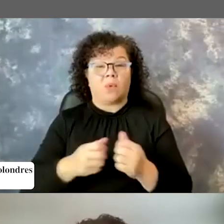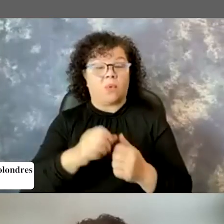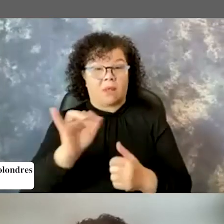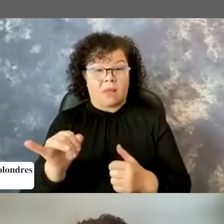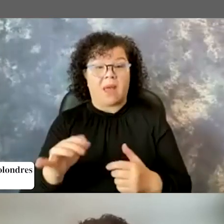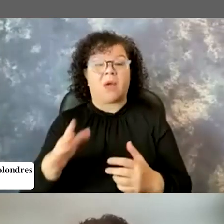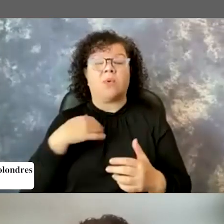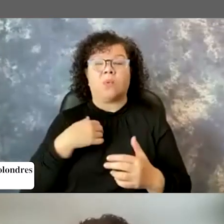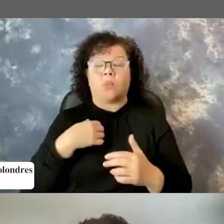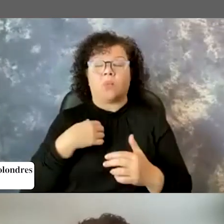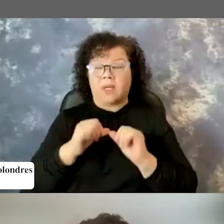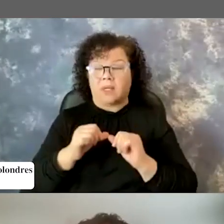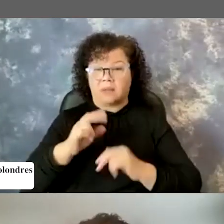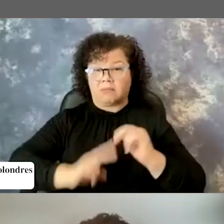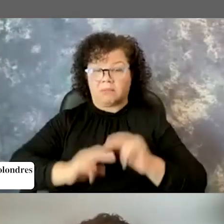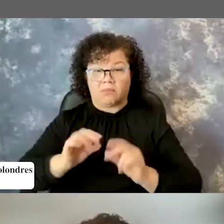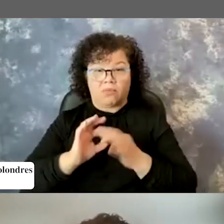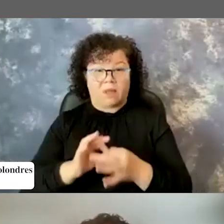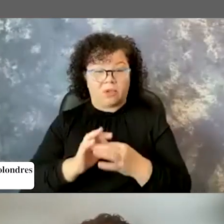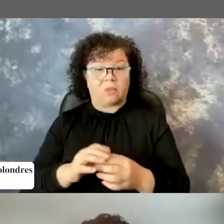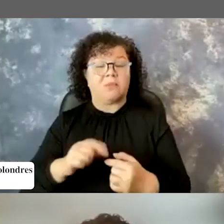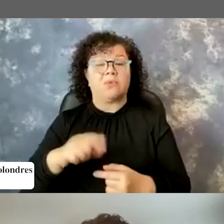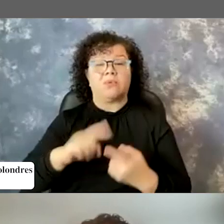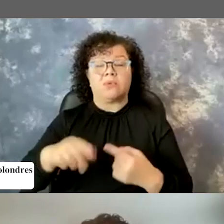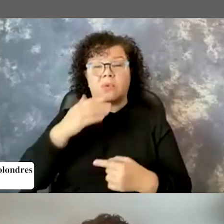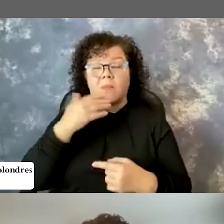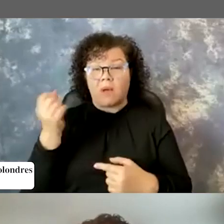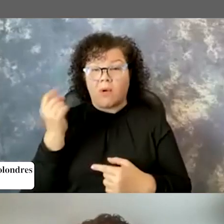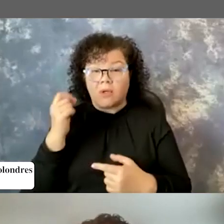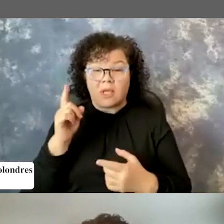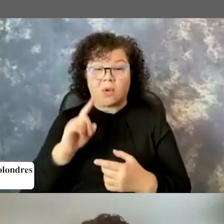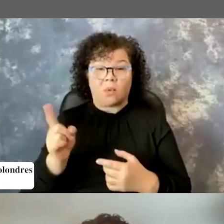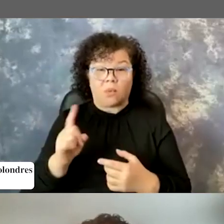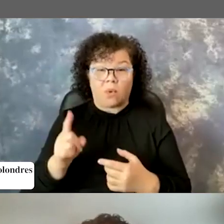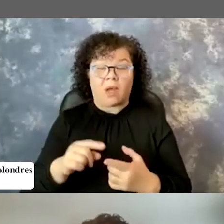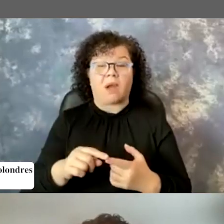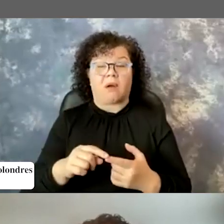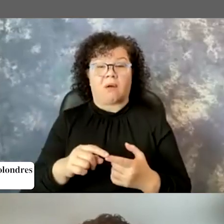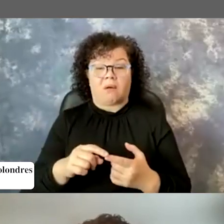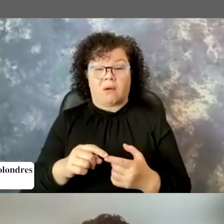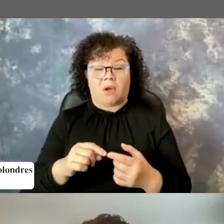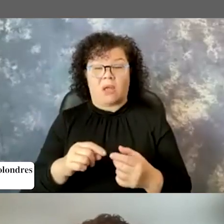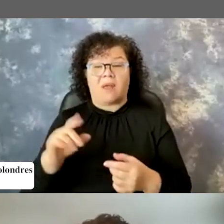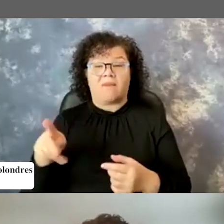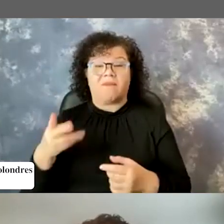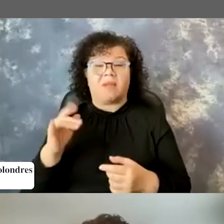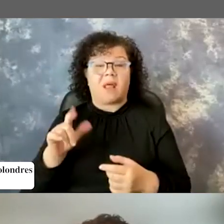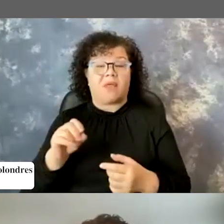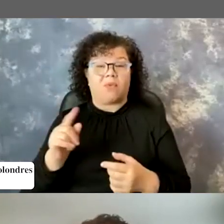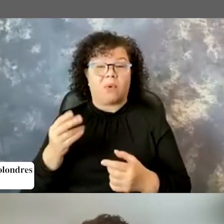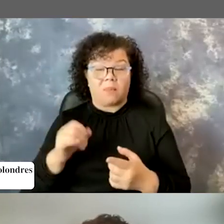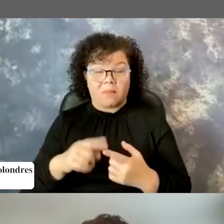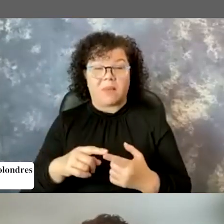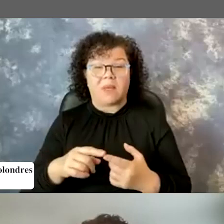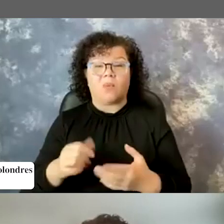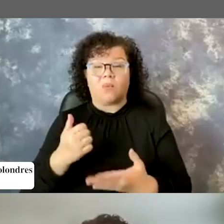build relationships to better understand where philanthropy has and continues to fail to serve tribal